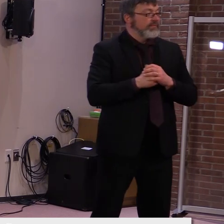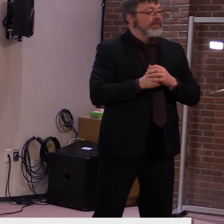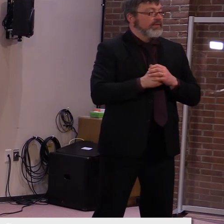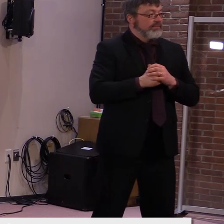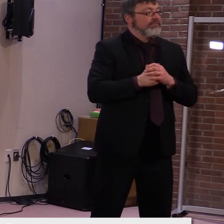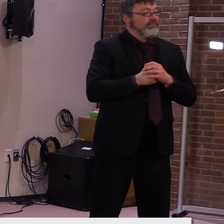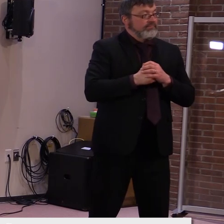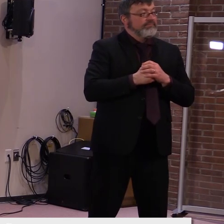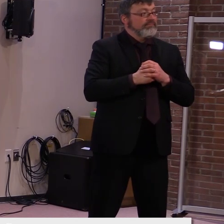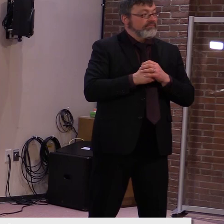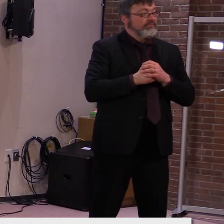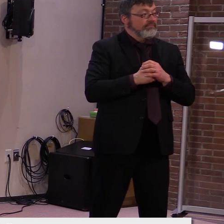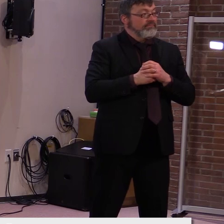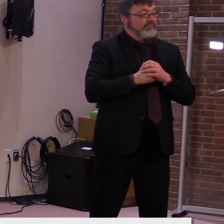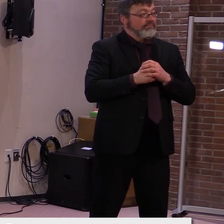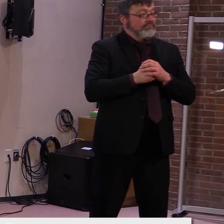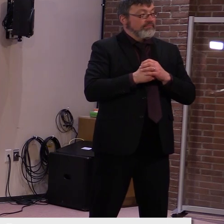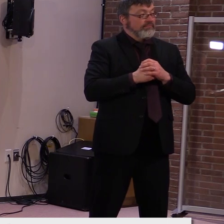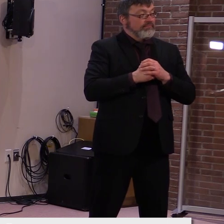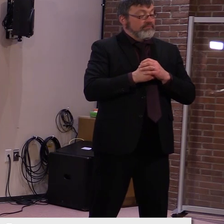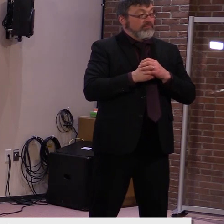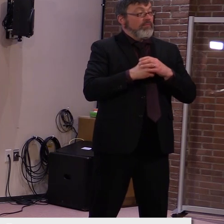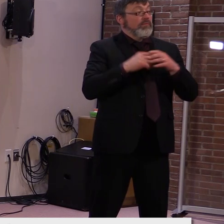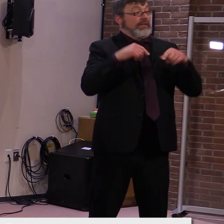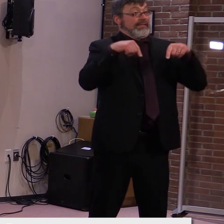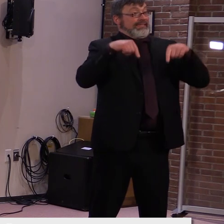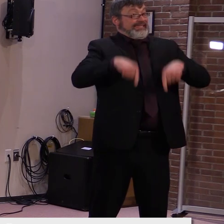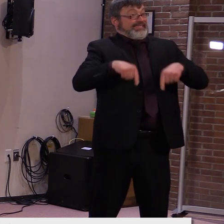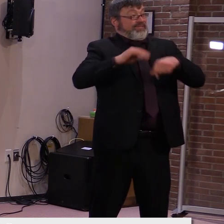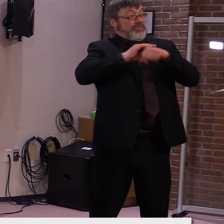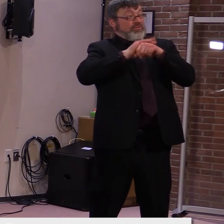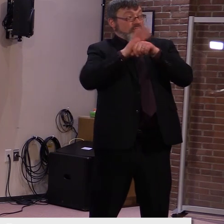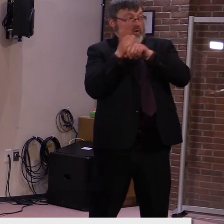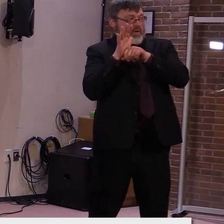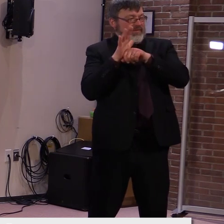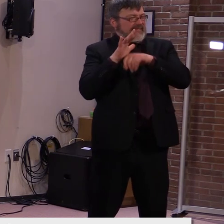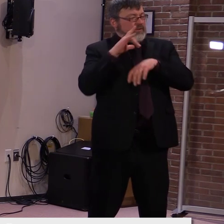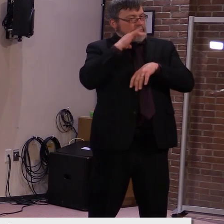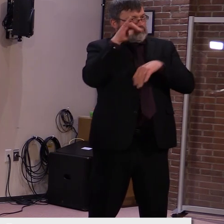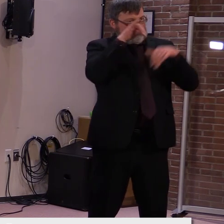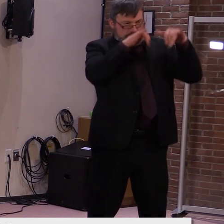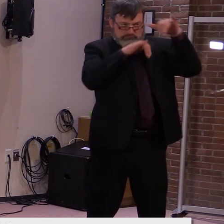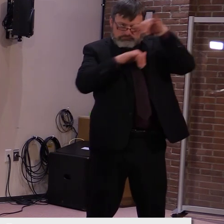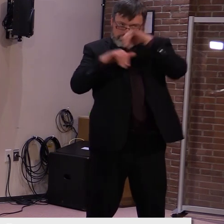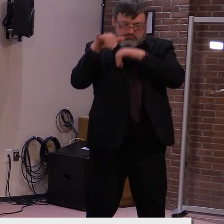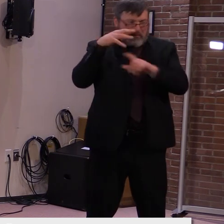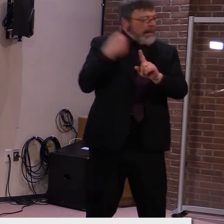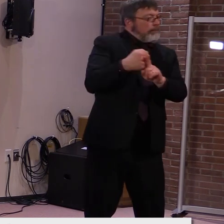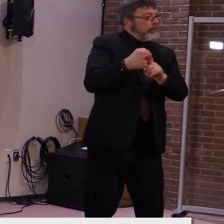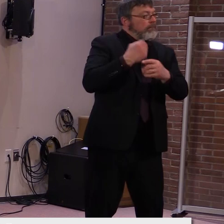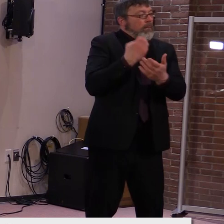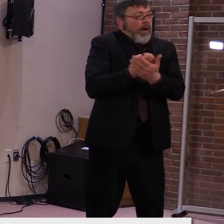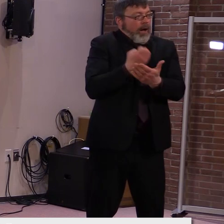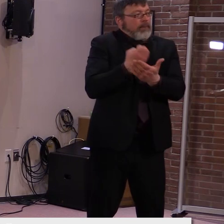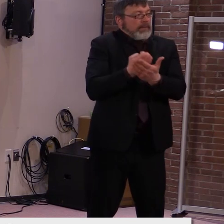the economy, and overall well-being. If you are struggling, please get help.